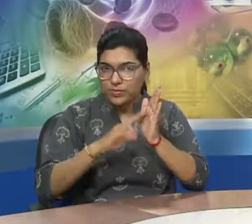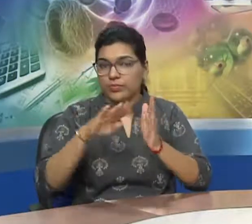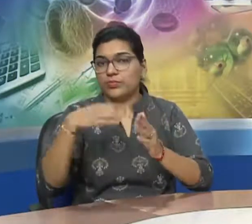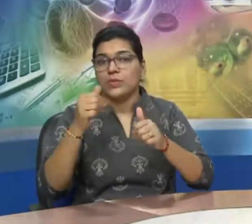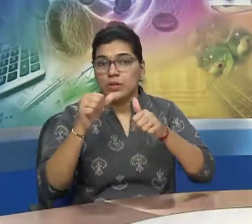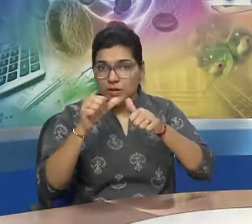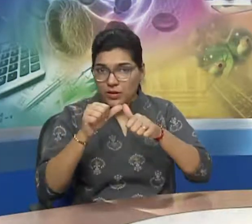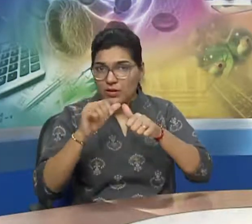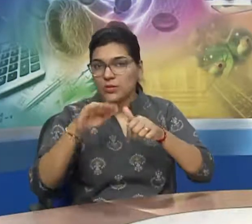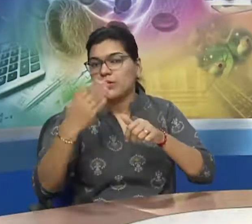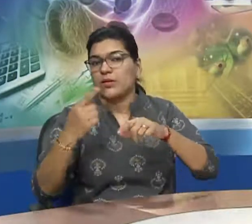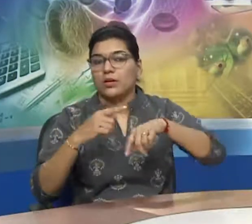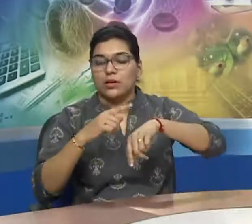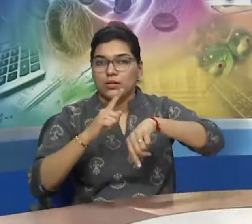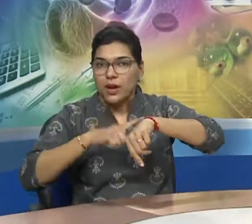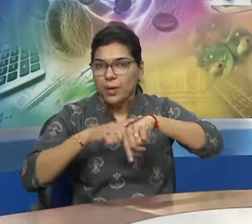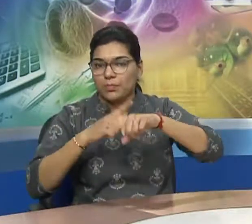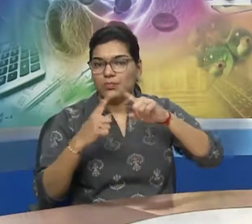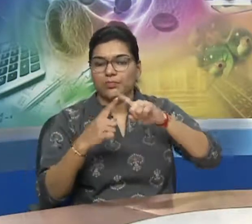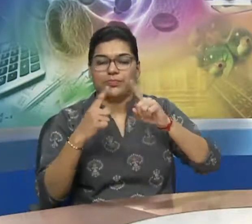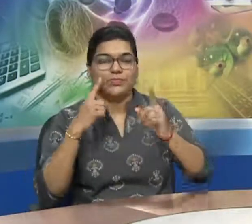Once Upon a Time.